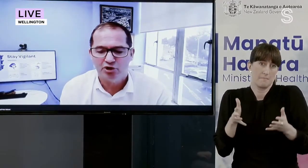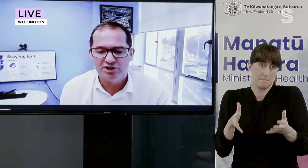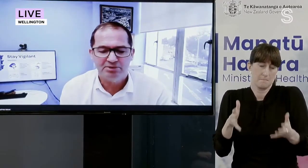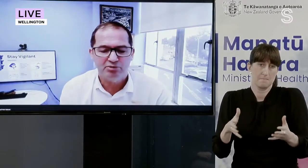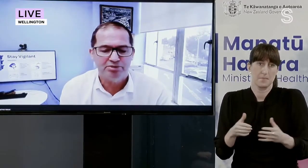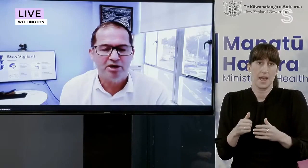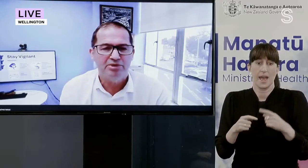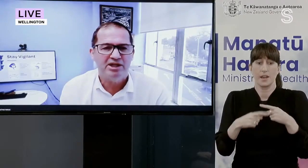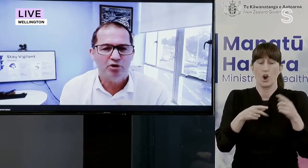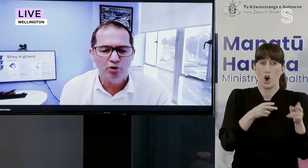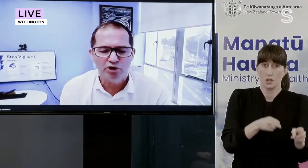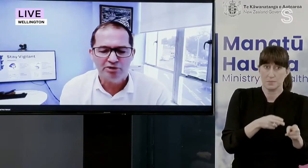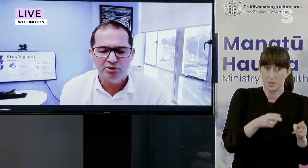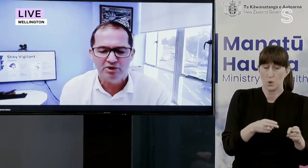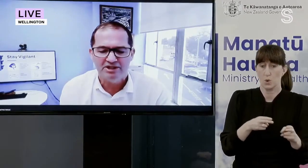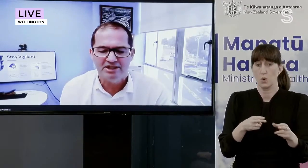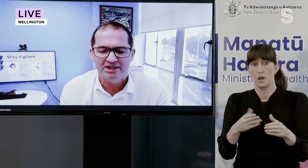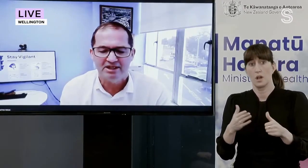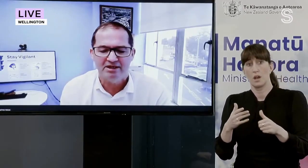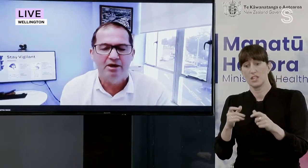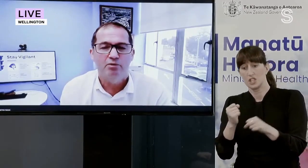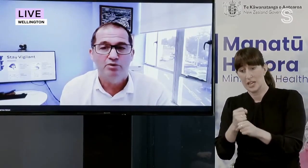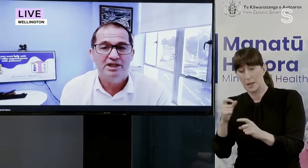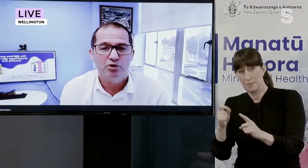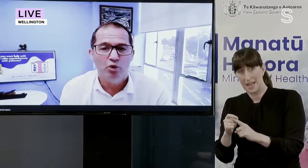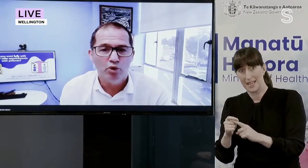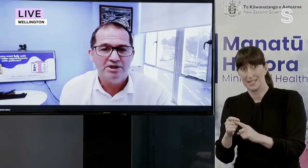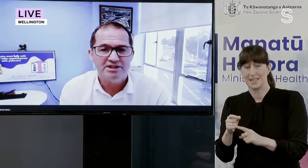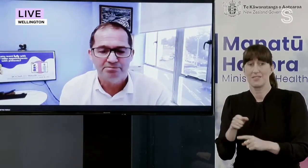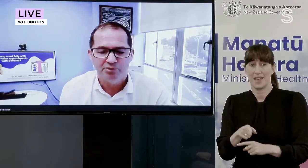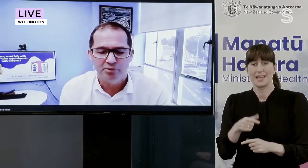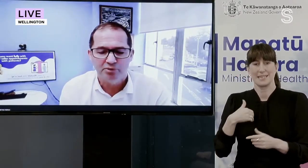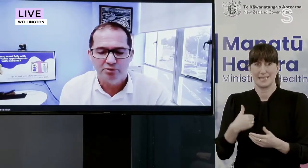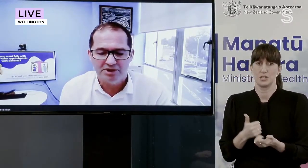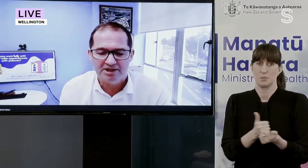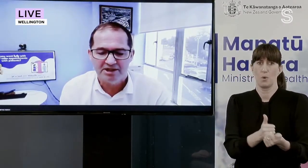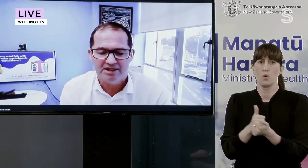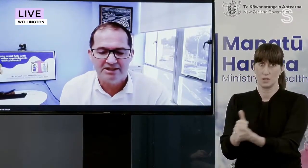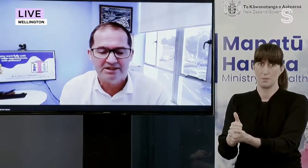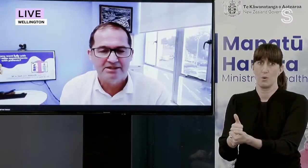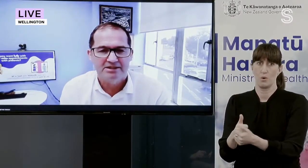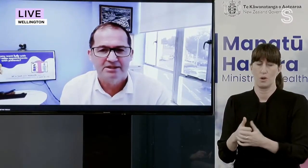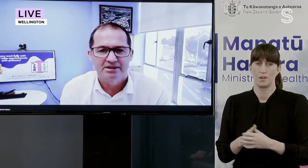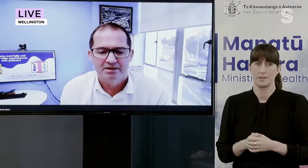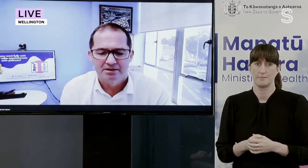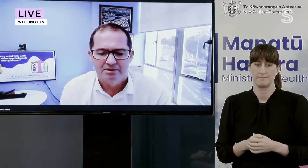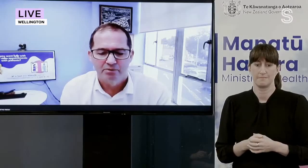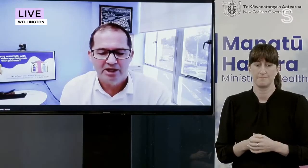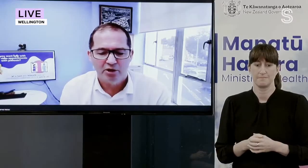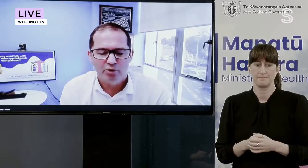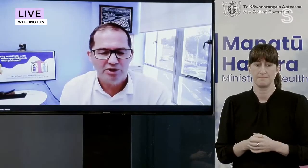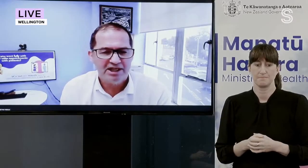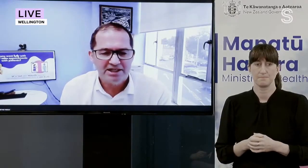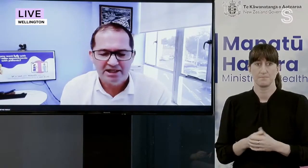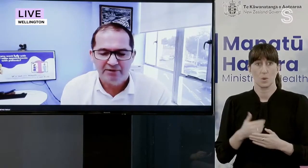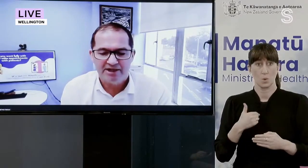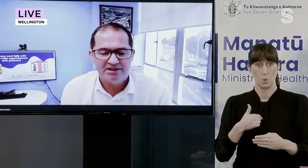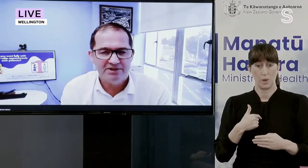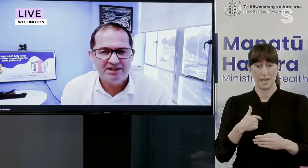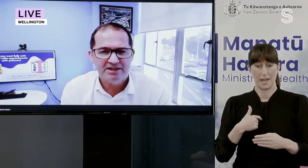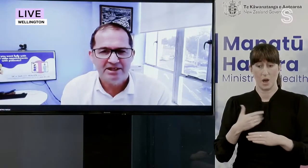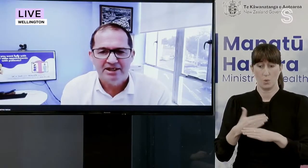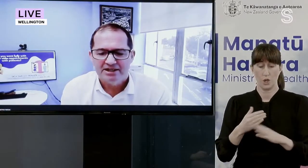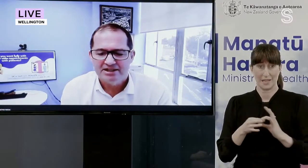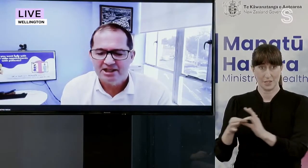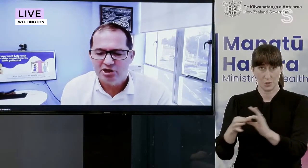at hospital, primary care or community care, will need all the support it can get. We are coordinating our